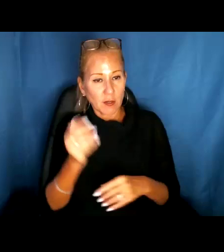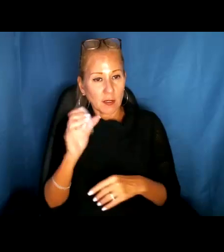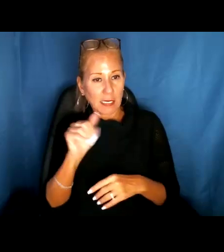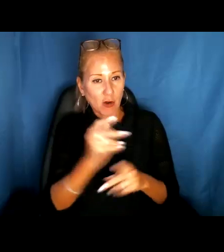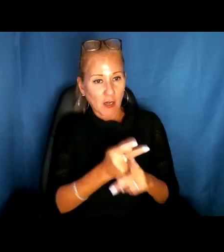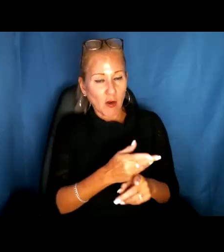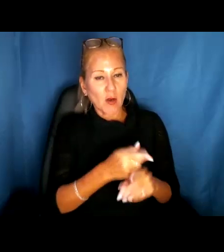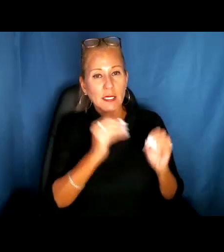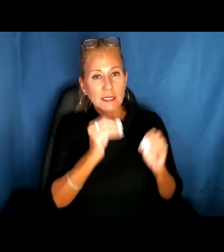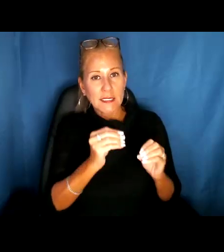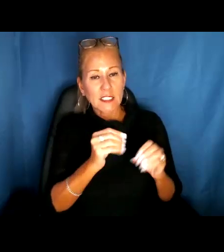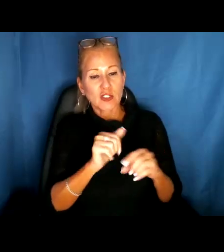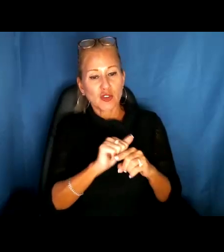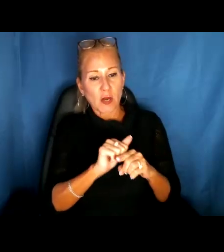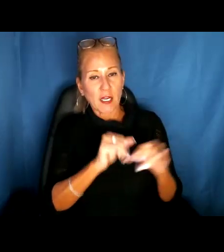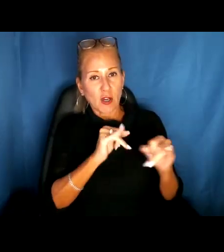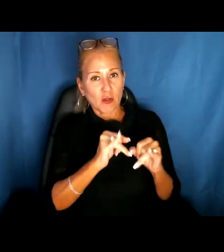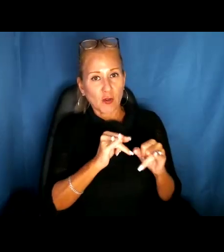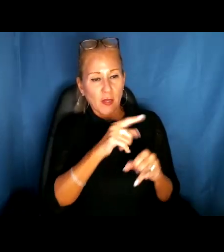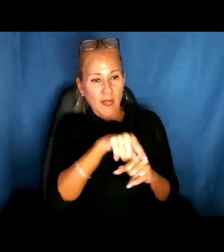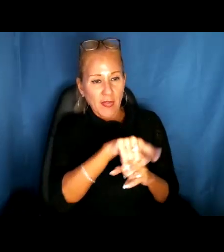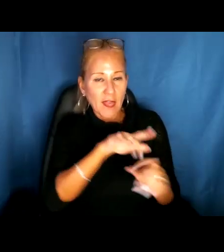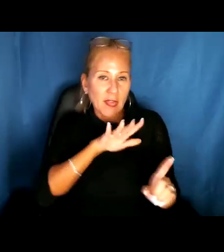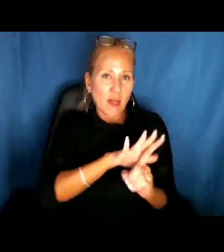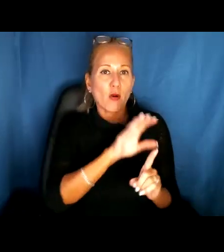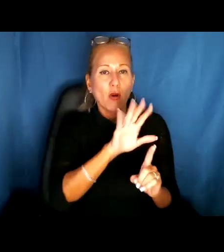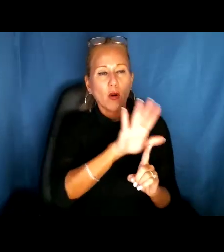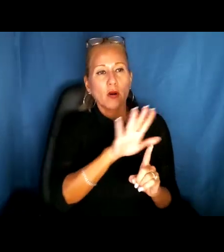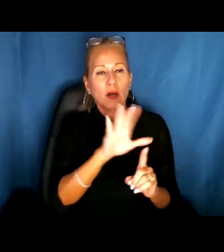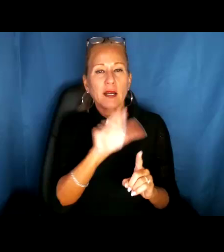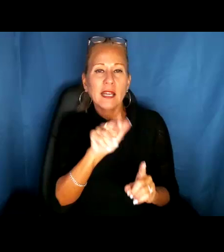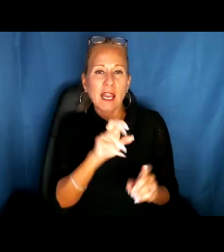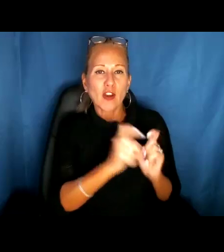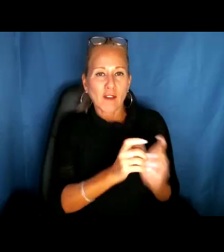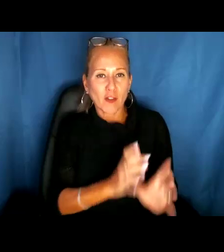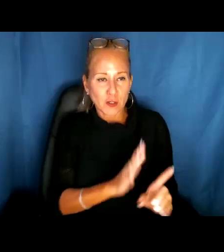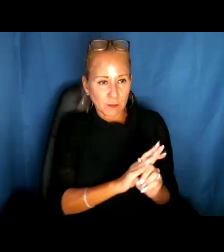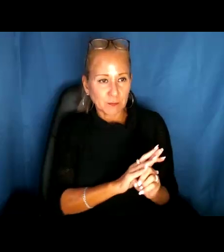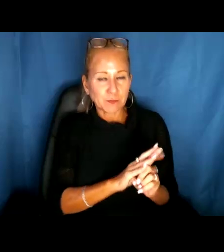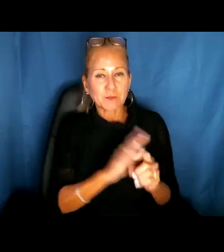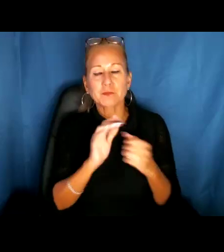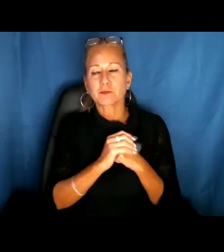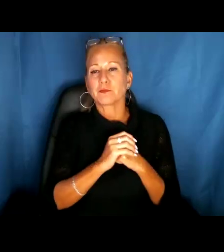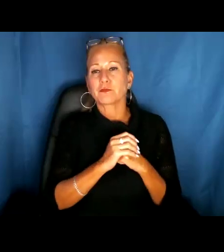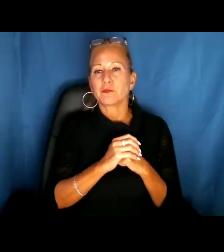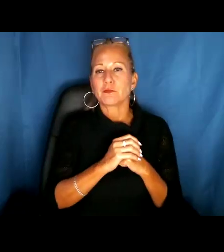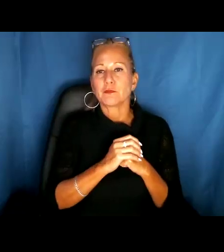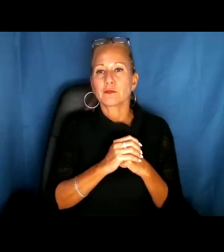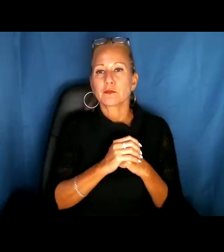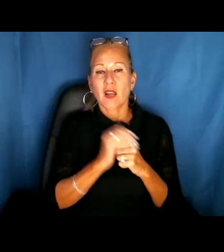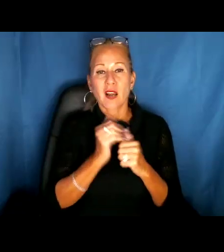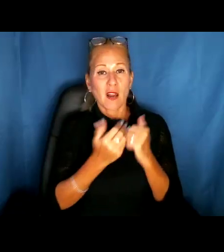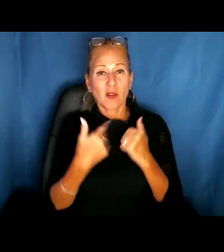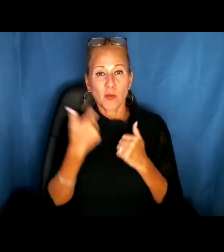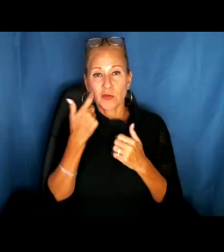how to train and interview their caregivers, and everything that we